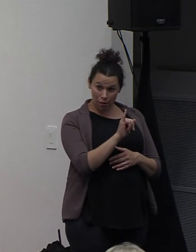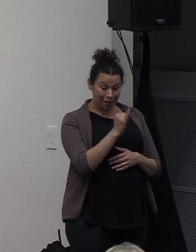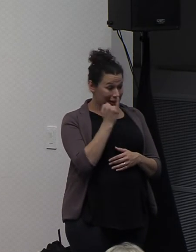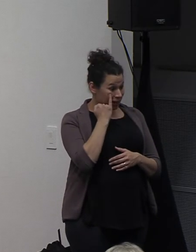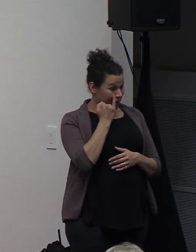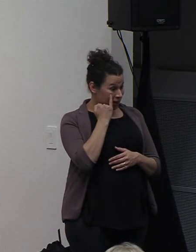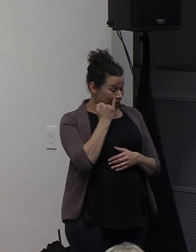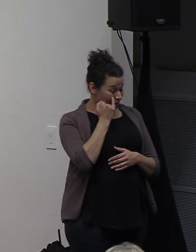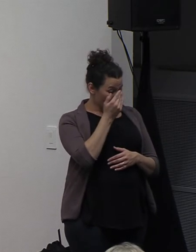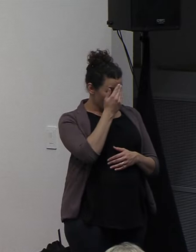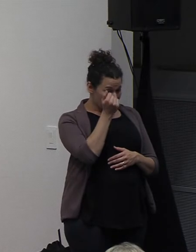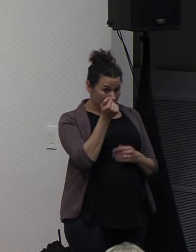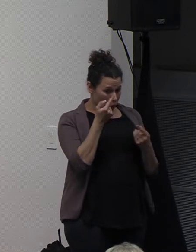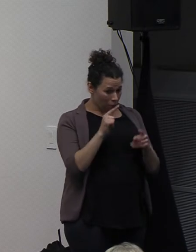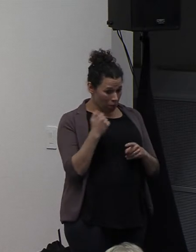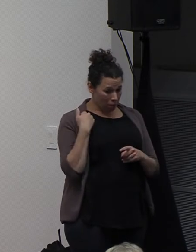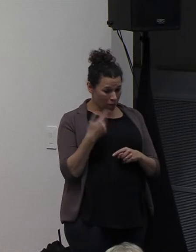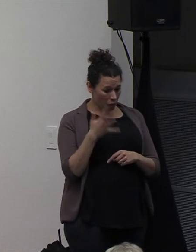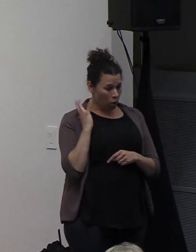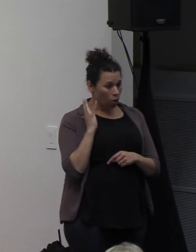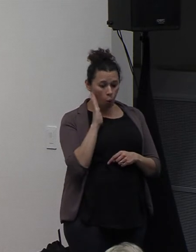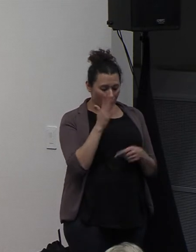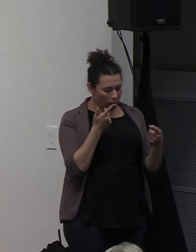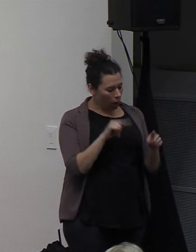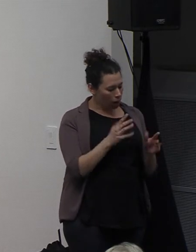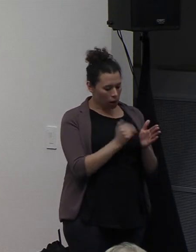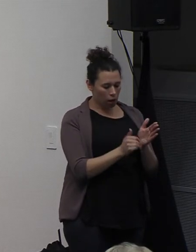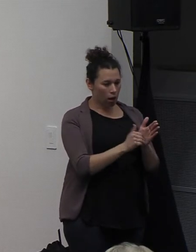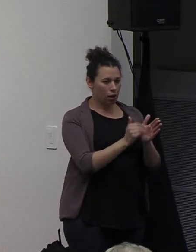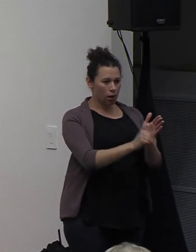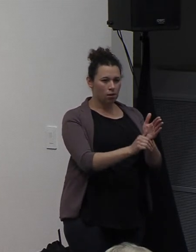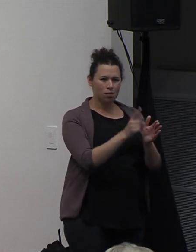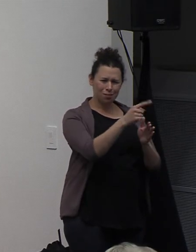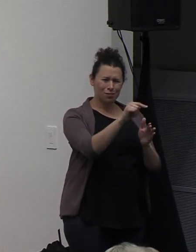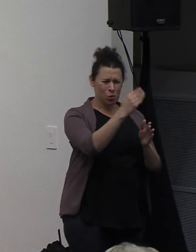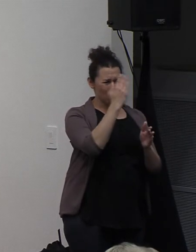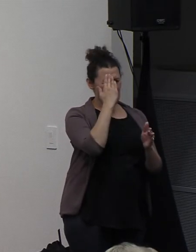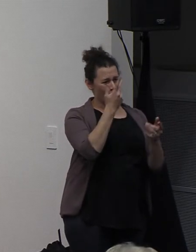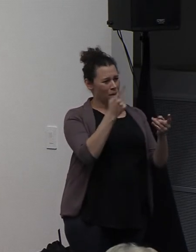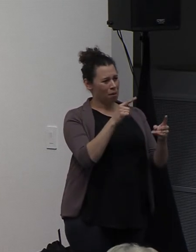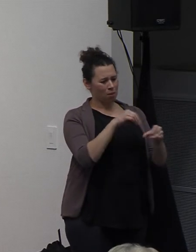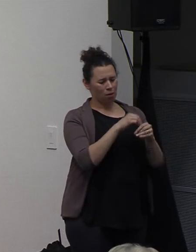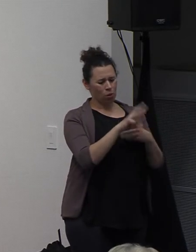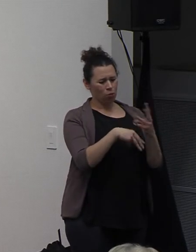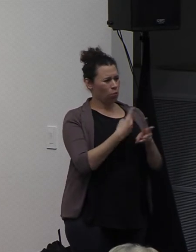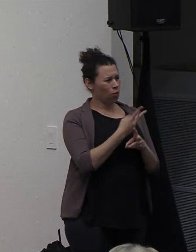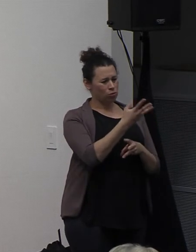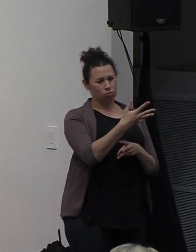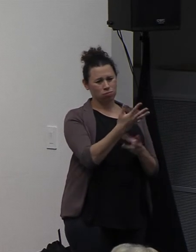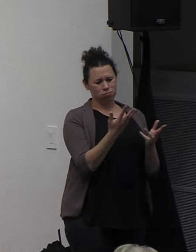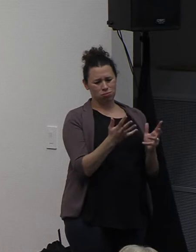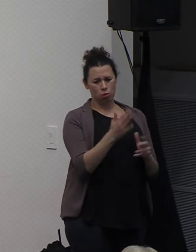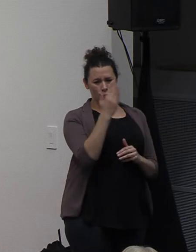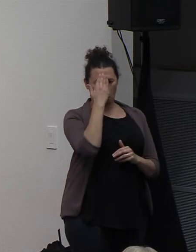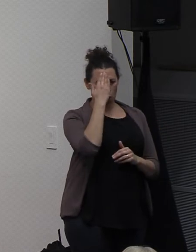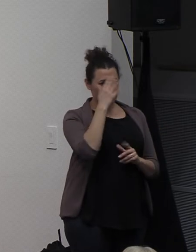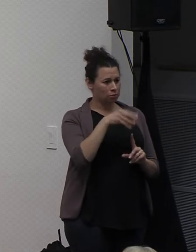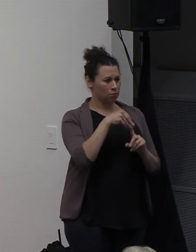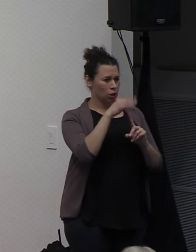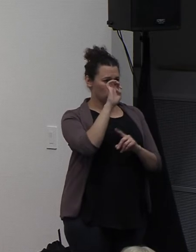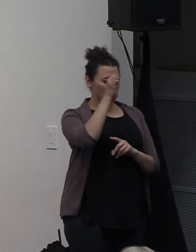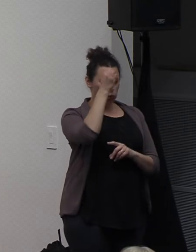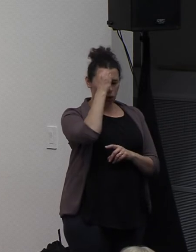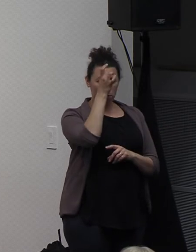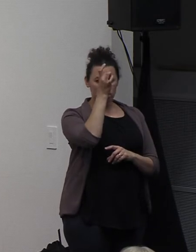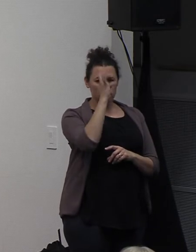to repeat it, you know? And you know what's going on right now in the world, you know? For especially in Europe,